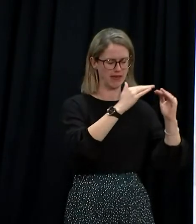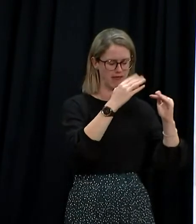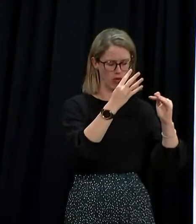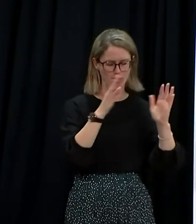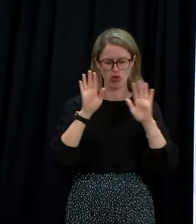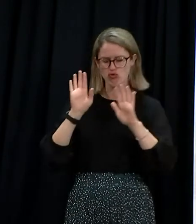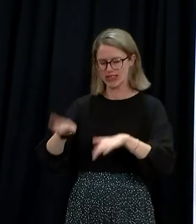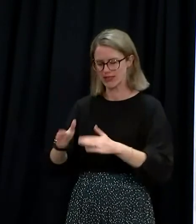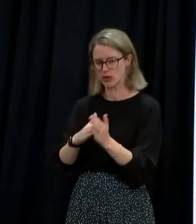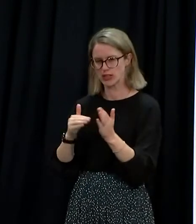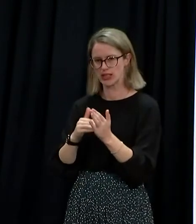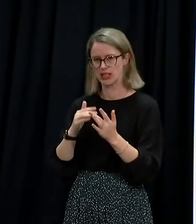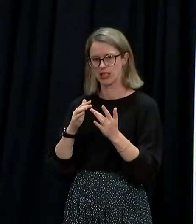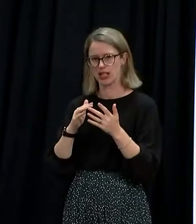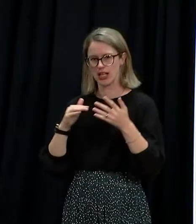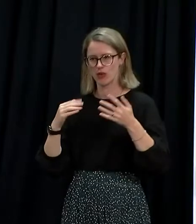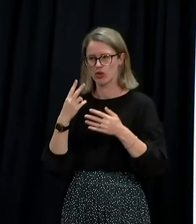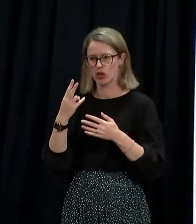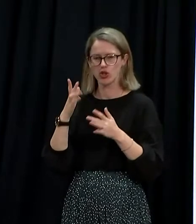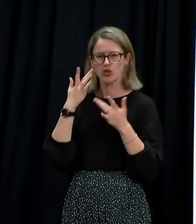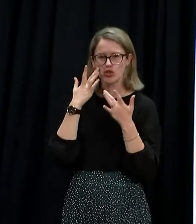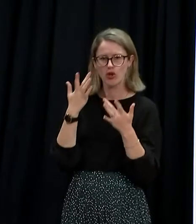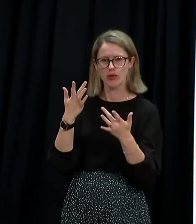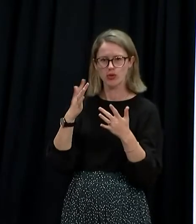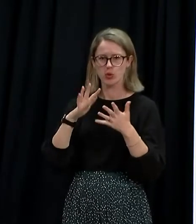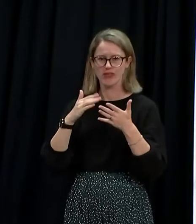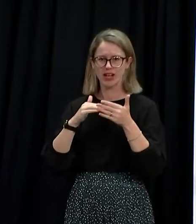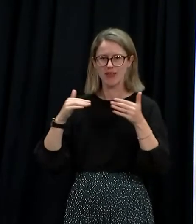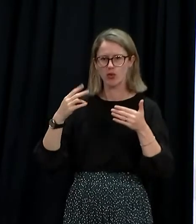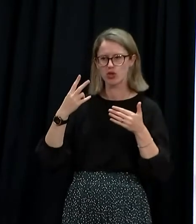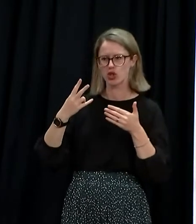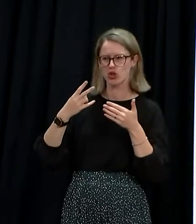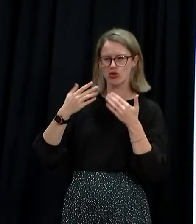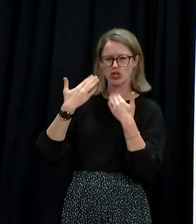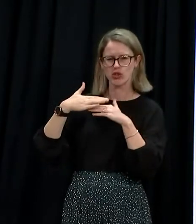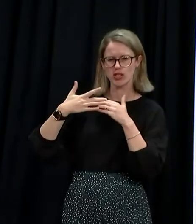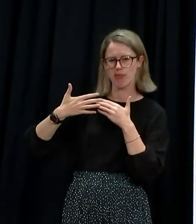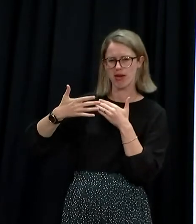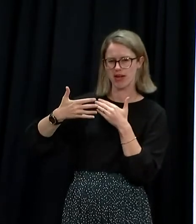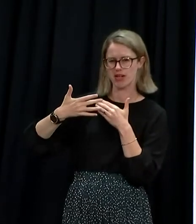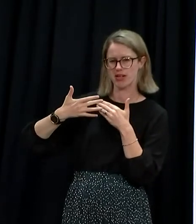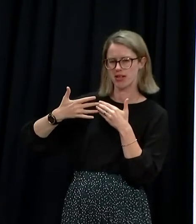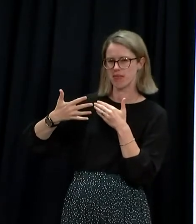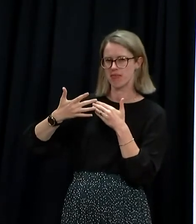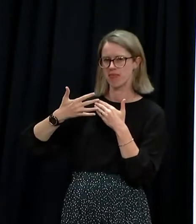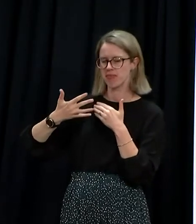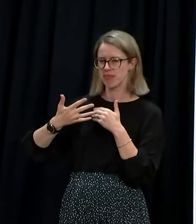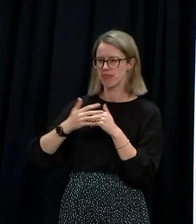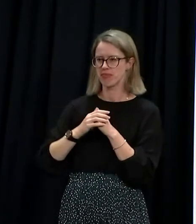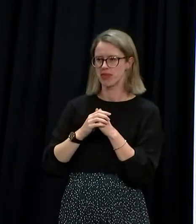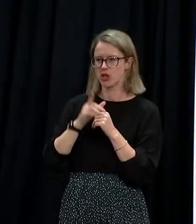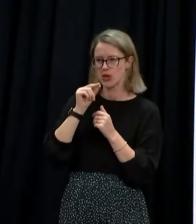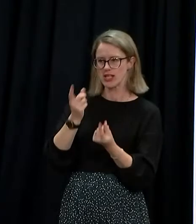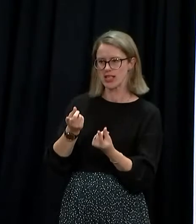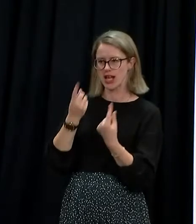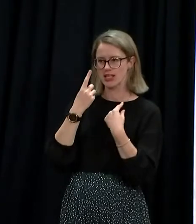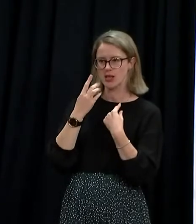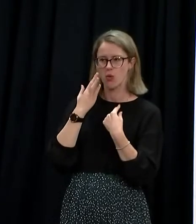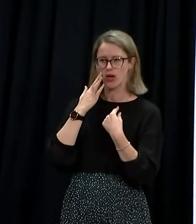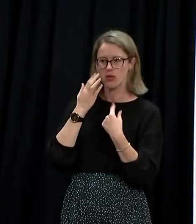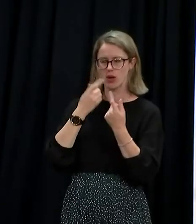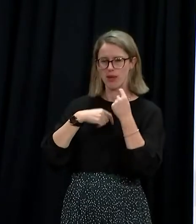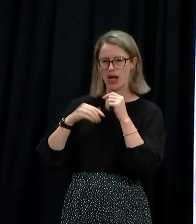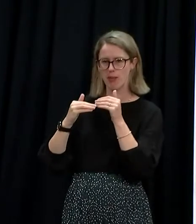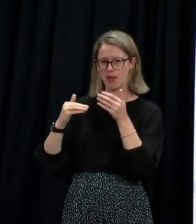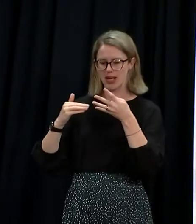2, you revealed that there was sort of a pseudo level 2 restriction period. Are you able to tell us that when we eventually move into level